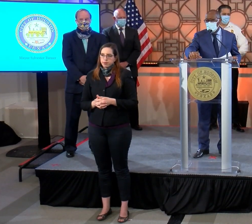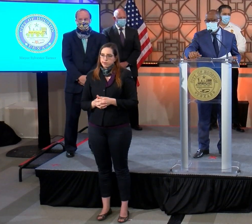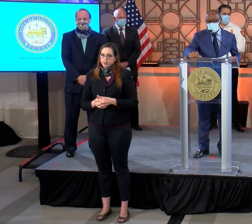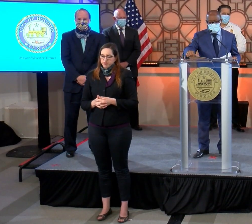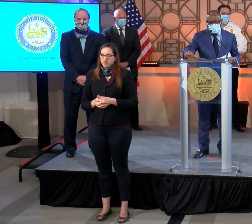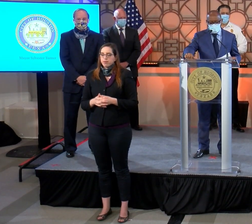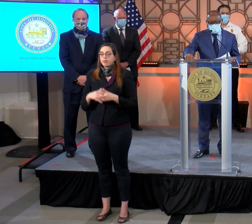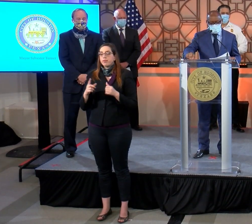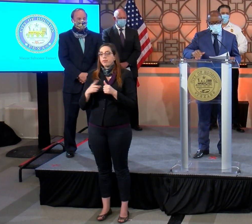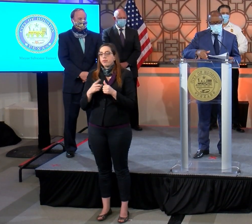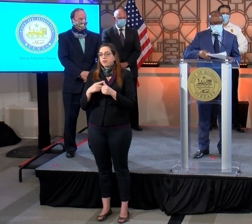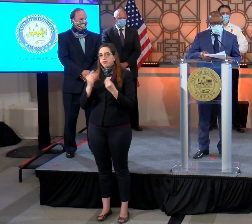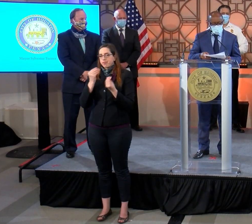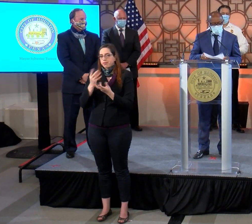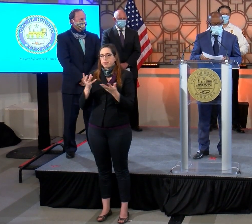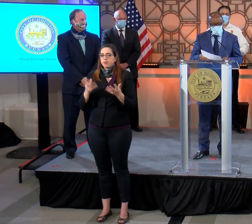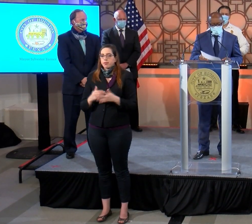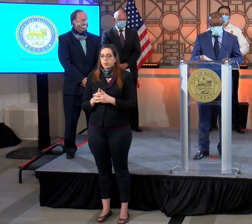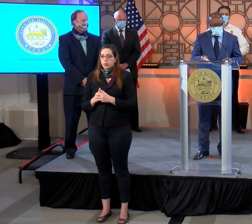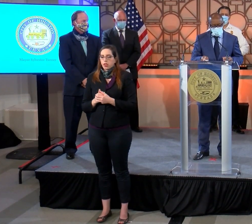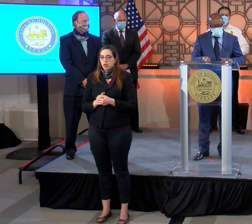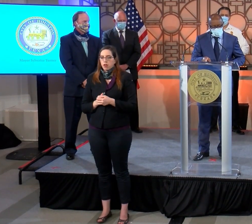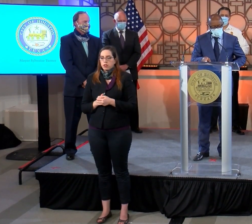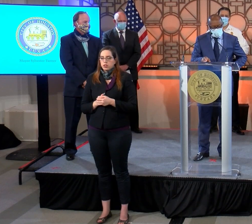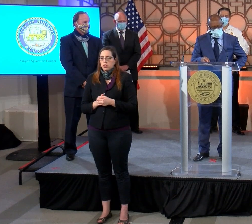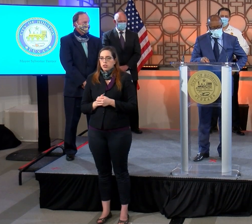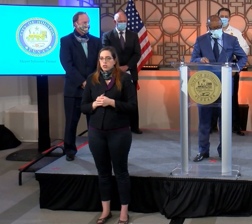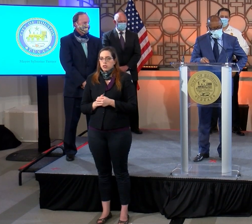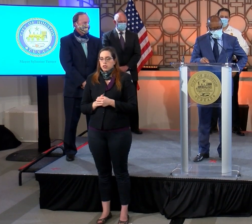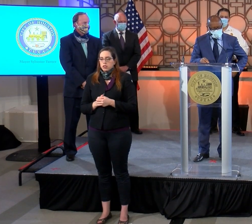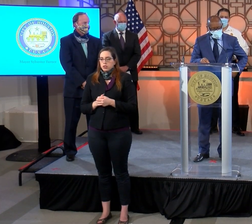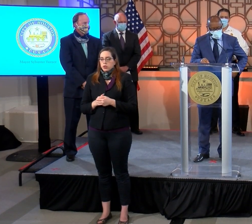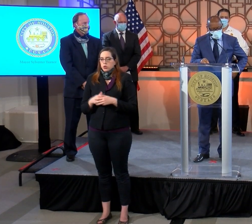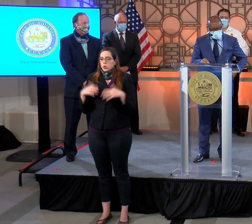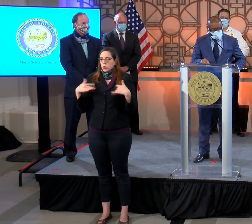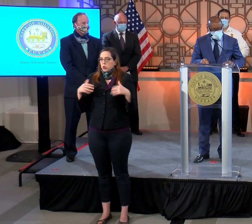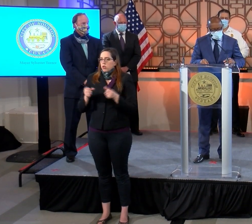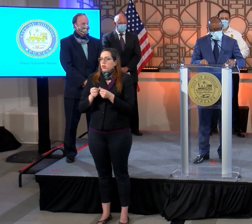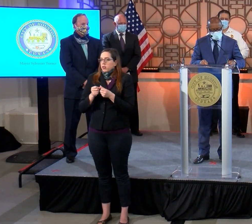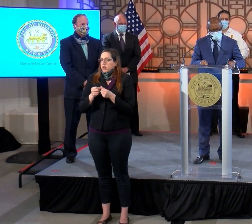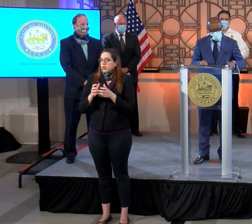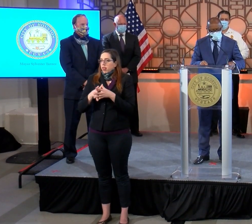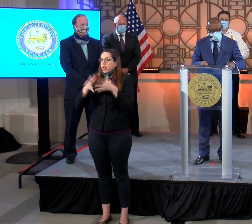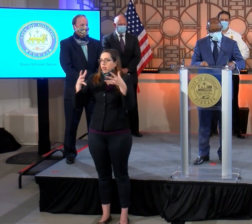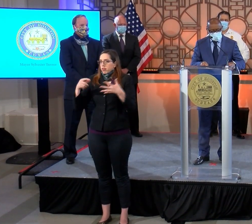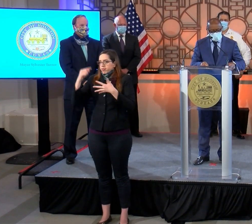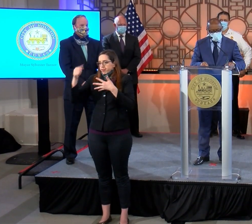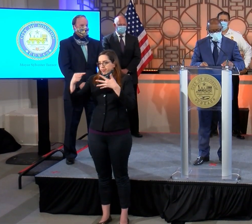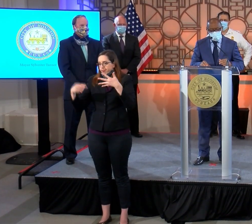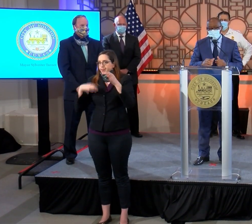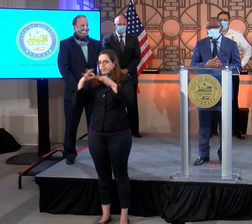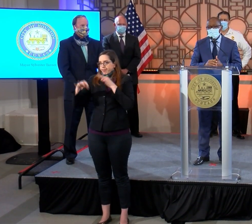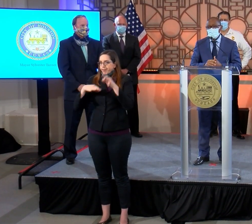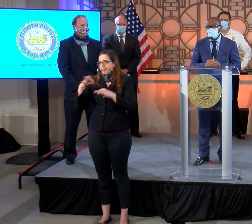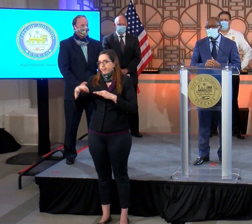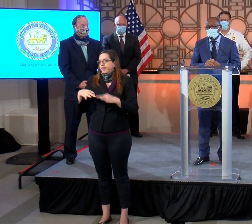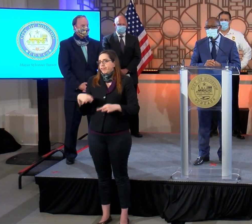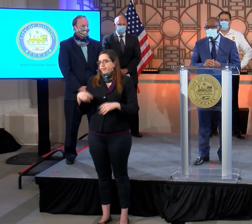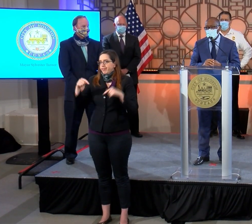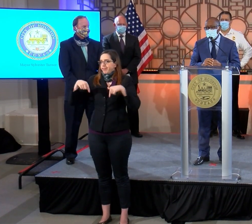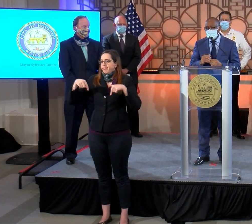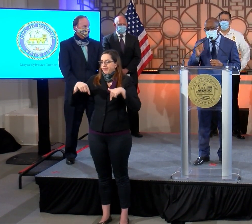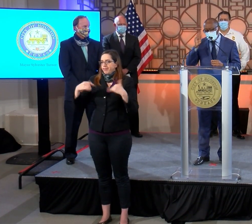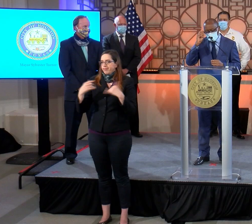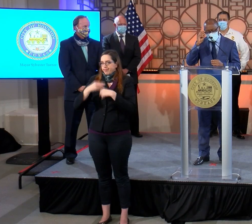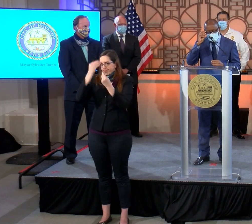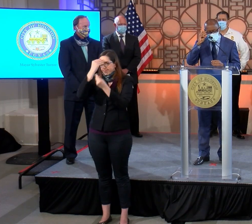Let me just say there's a lot to cover, in this press